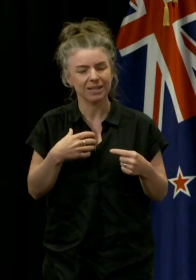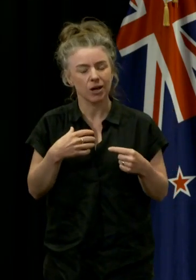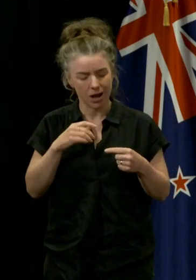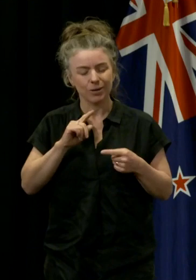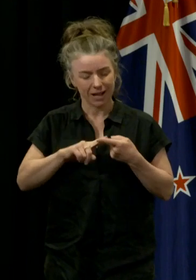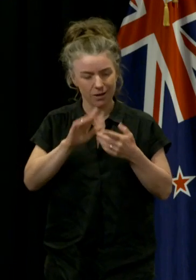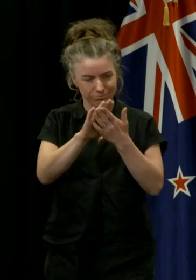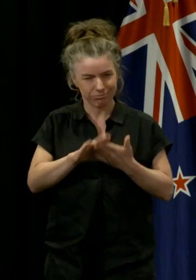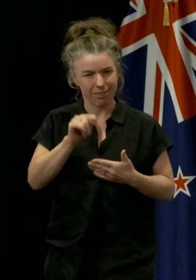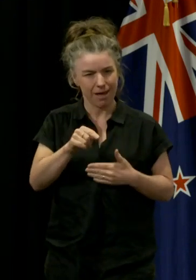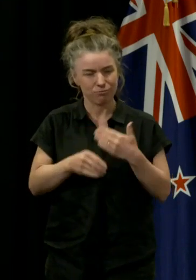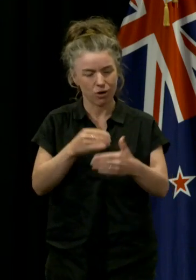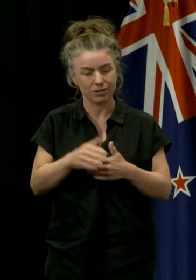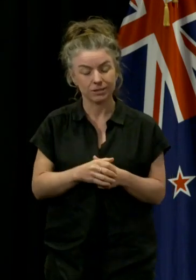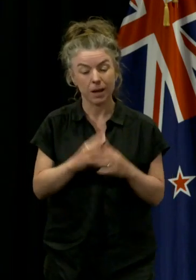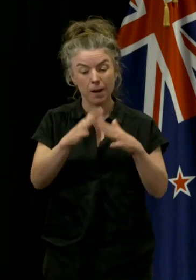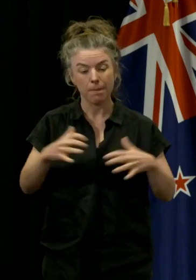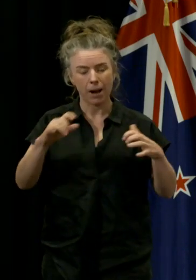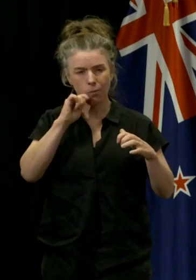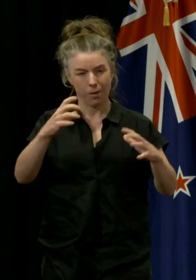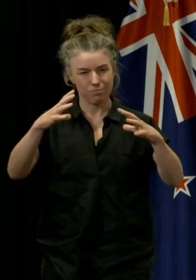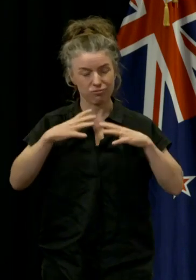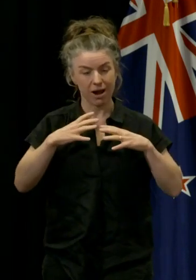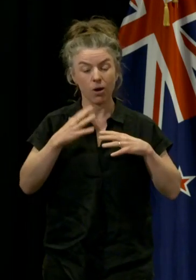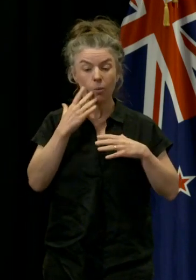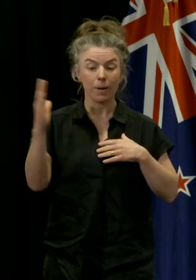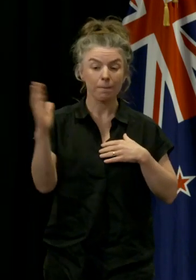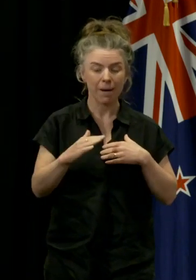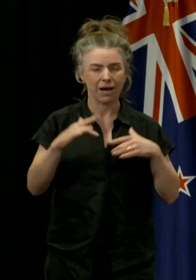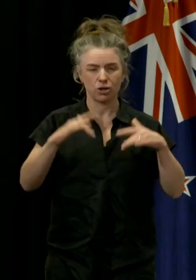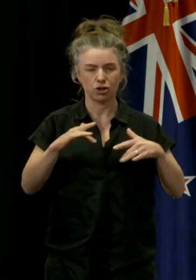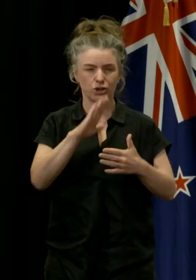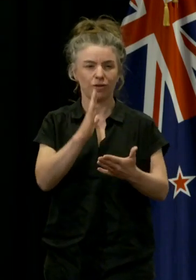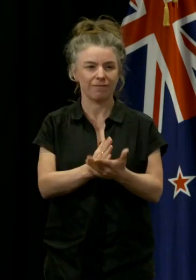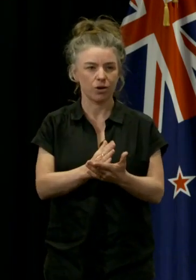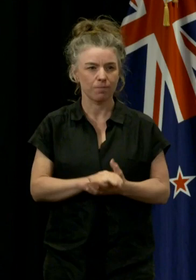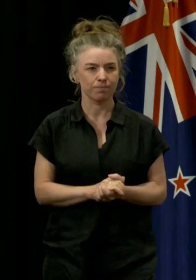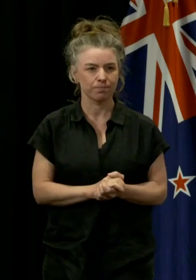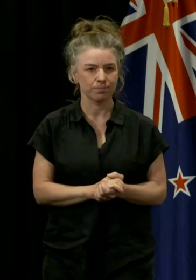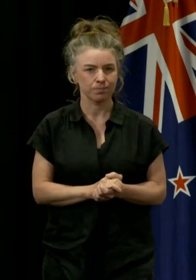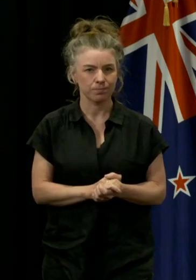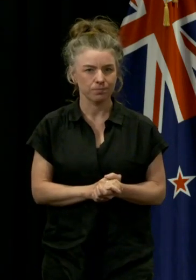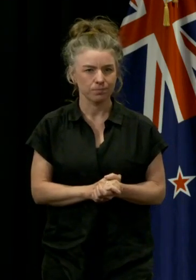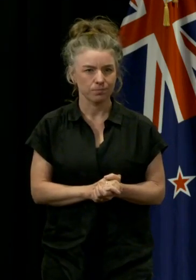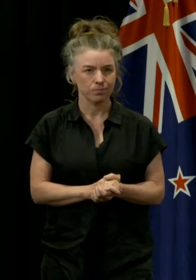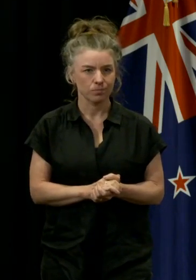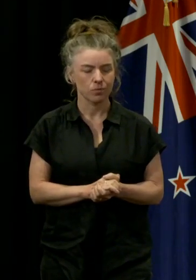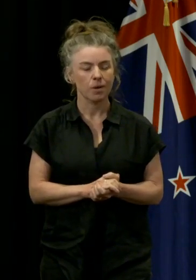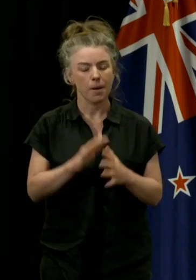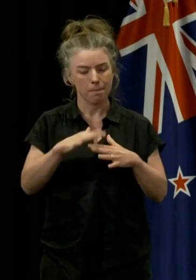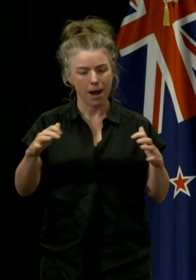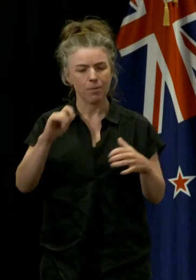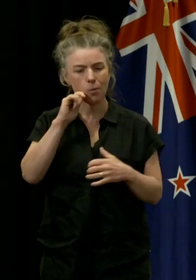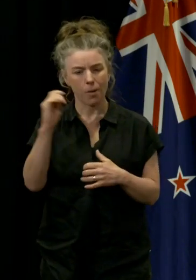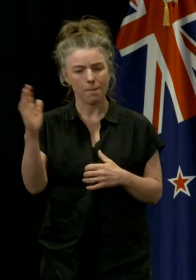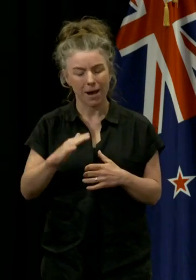and no fixed date for Parliament to meet again will be set at this point. We will obviously recall Parliament, or we'll ask